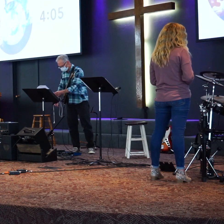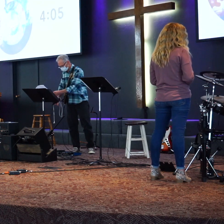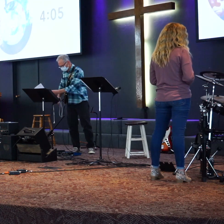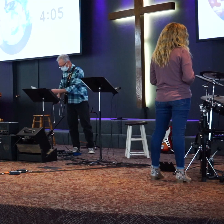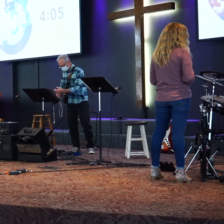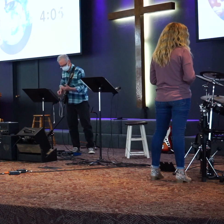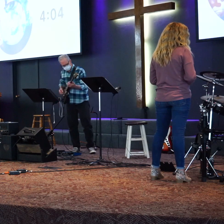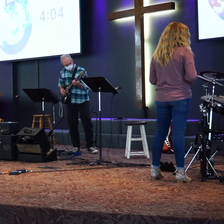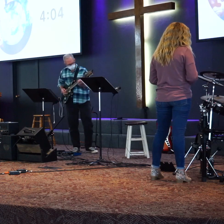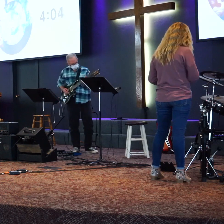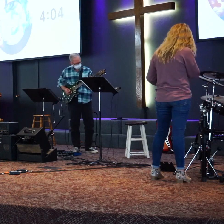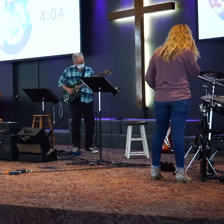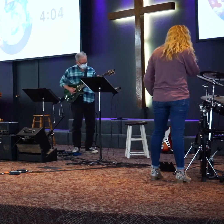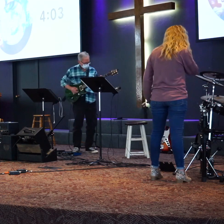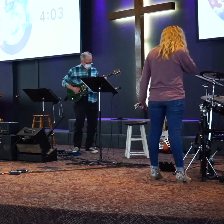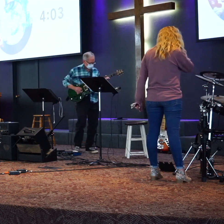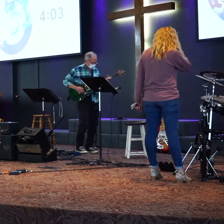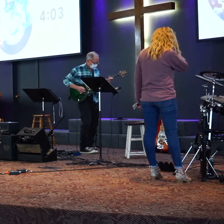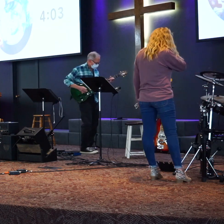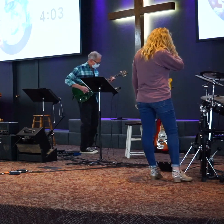to obey.